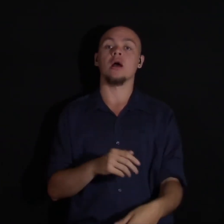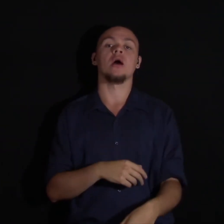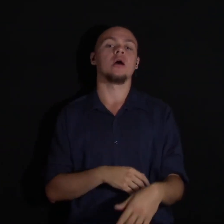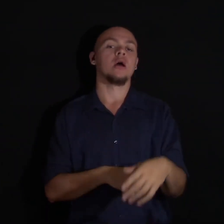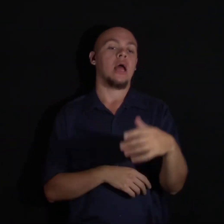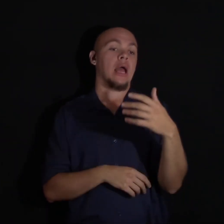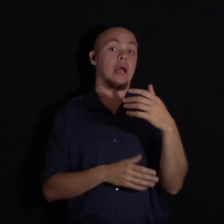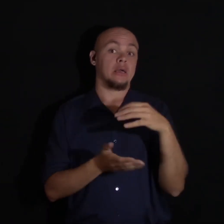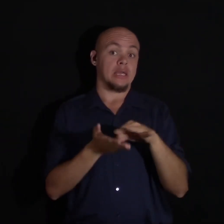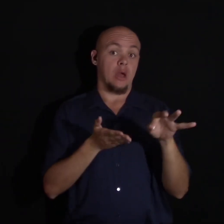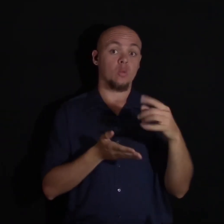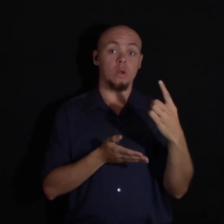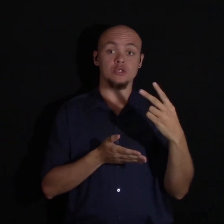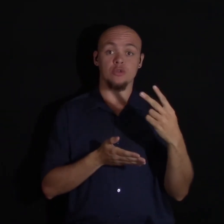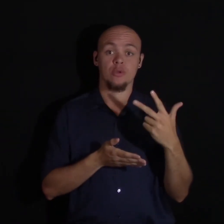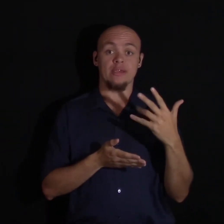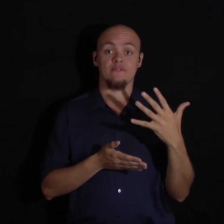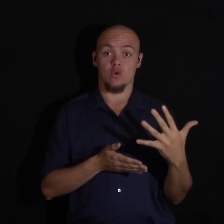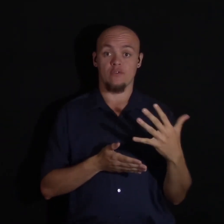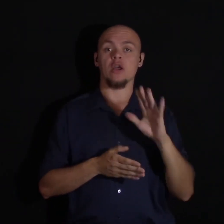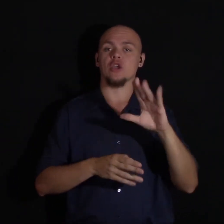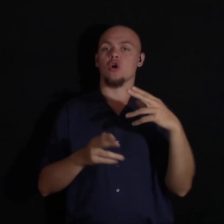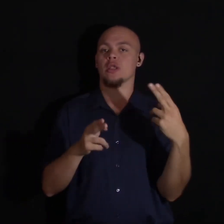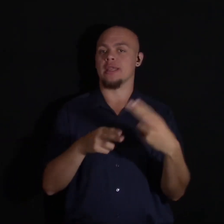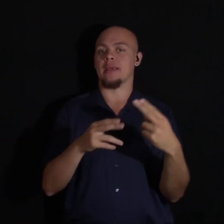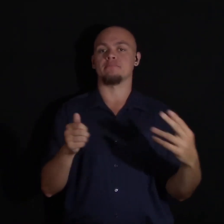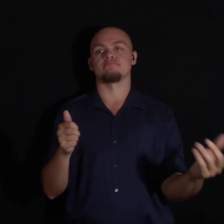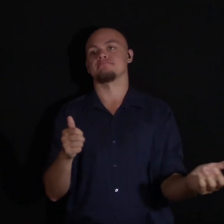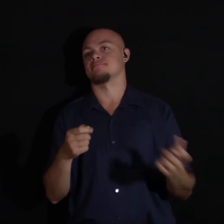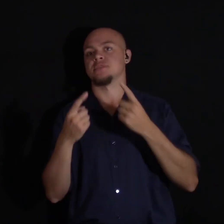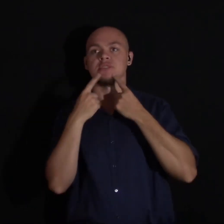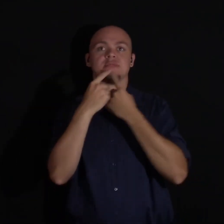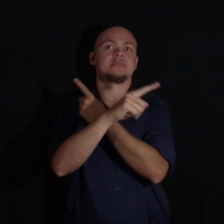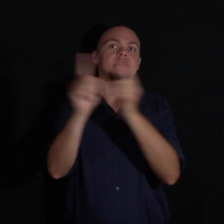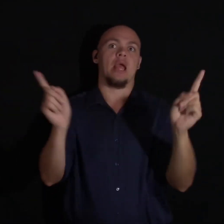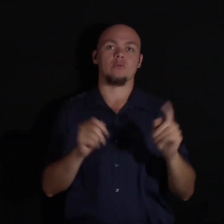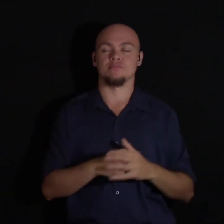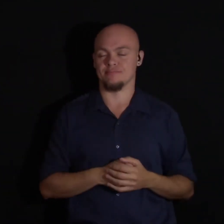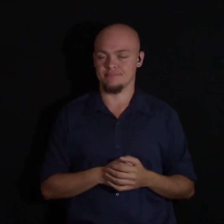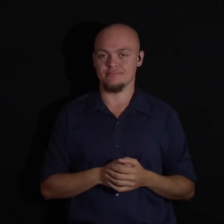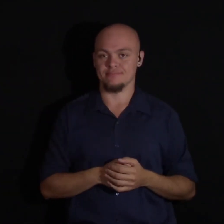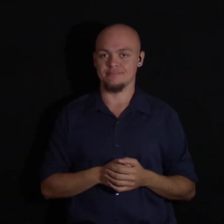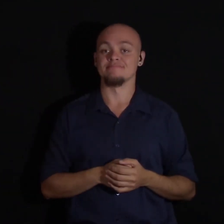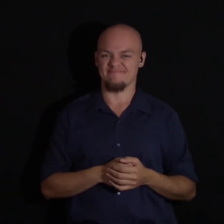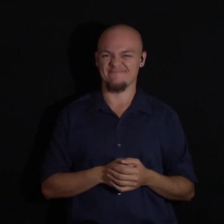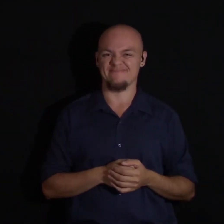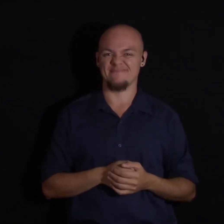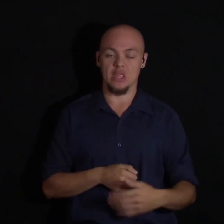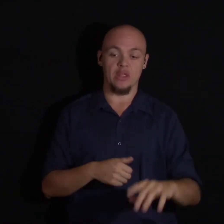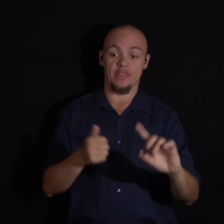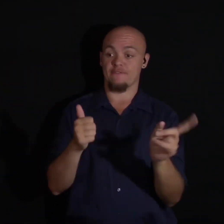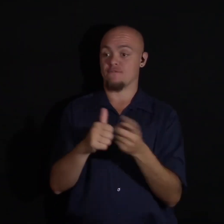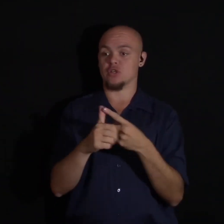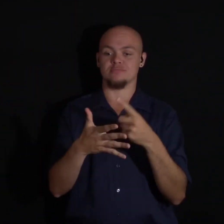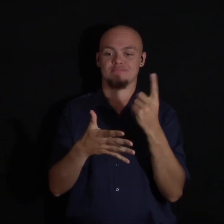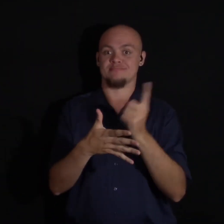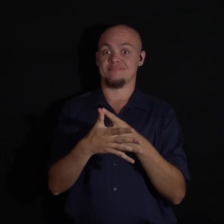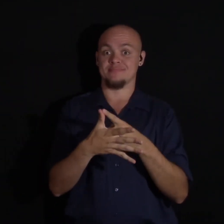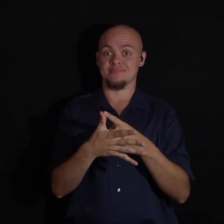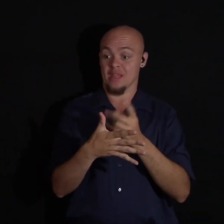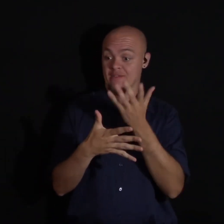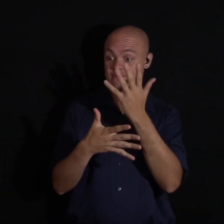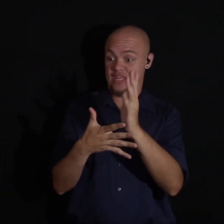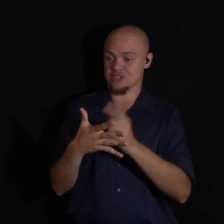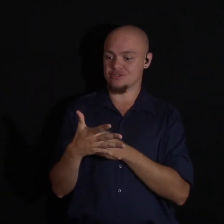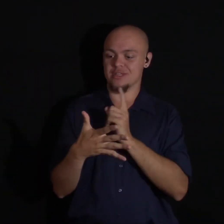5, shout out your first name. 1, 2, 3, 4, 5. Brian. Fabulous. That was the first one, only 4 to go. That's who